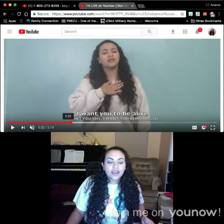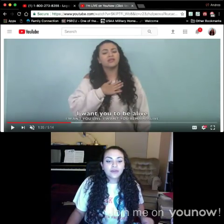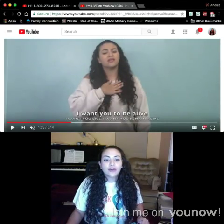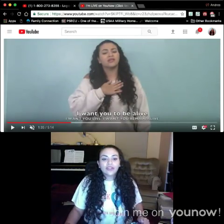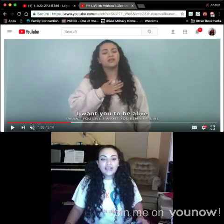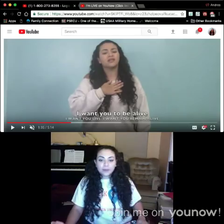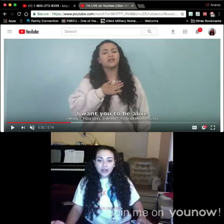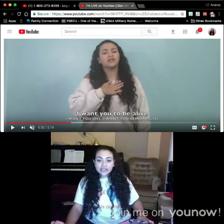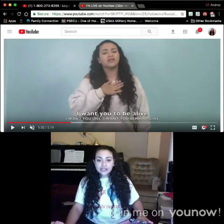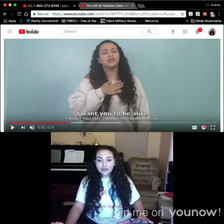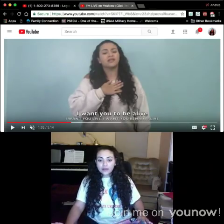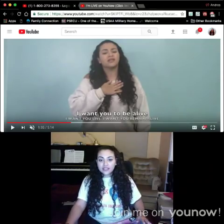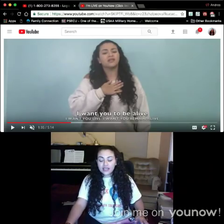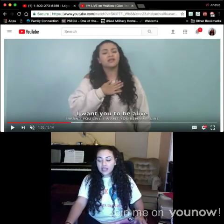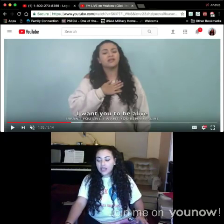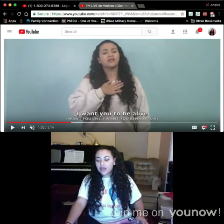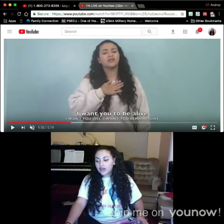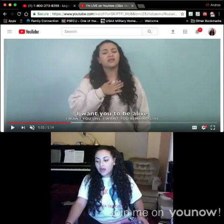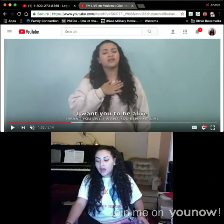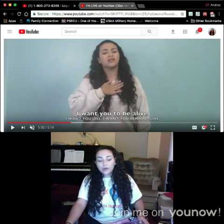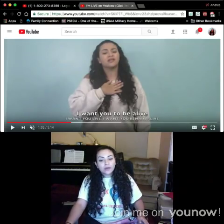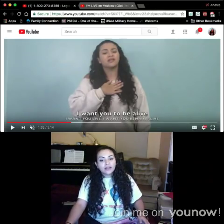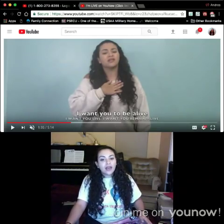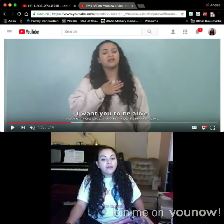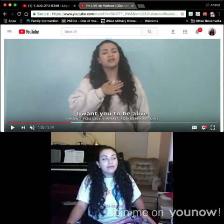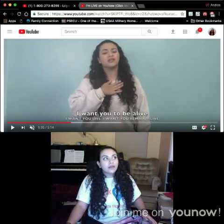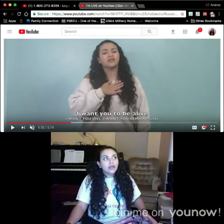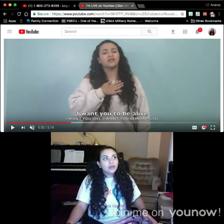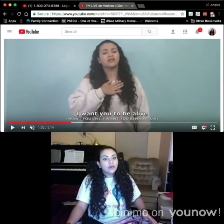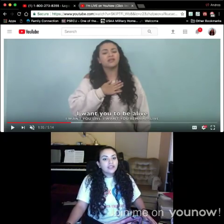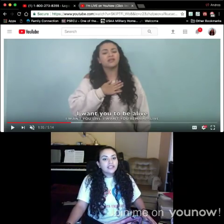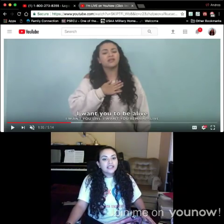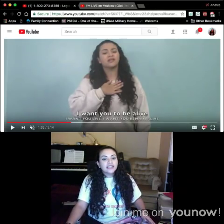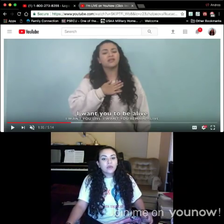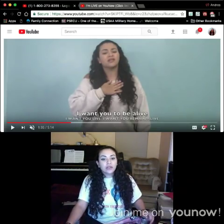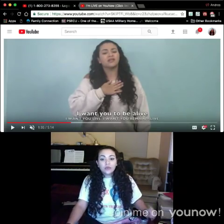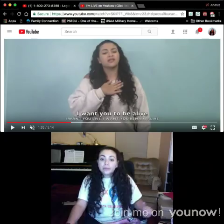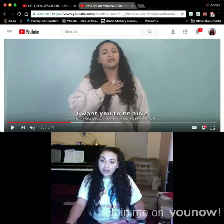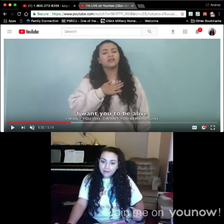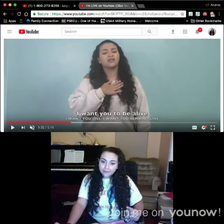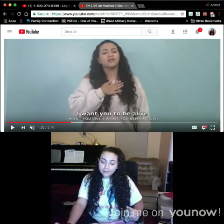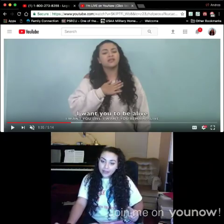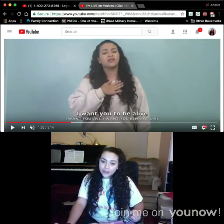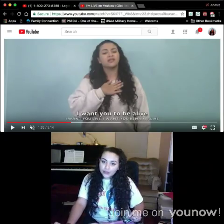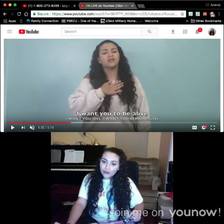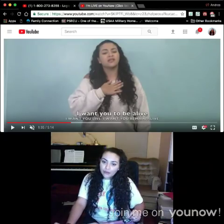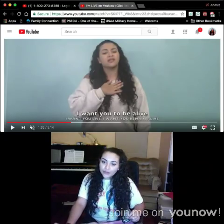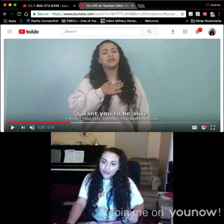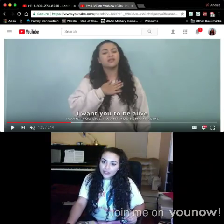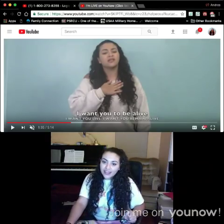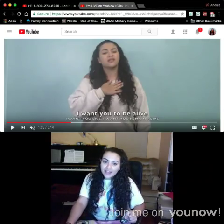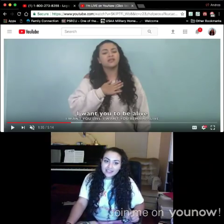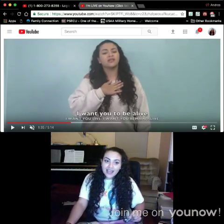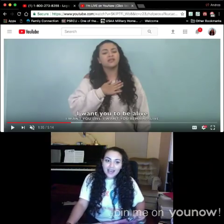Okay, for the next part, instead of saying I don't want to be alive anymore, he says I want you to be alive. So